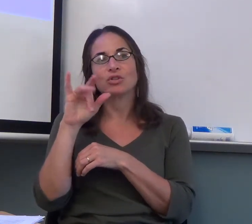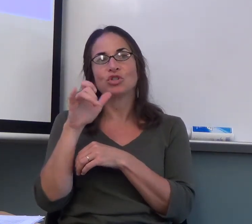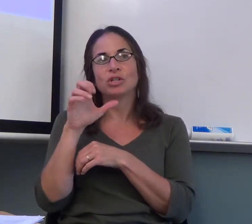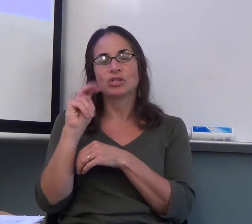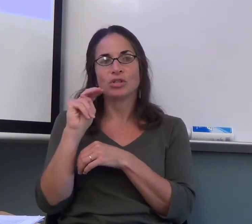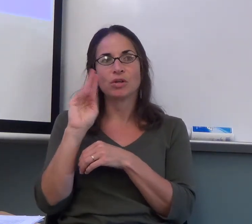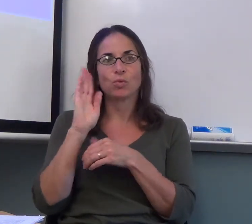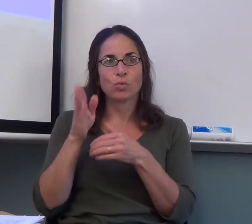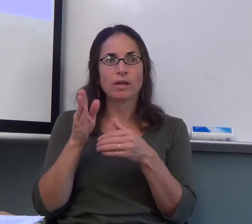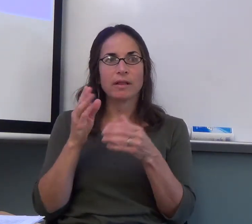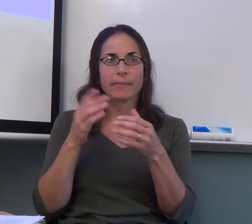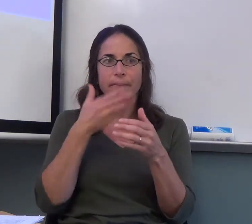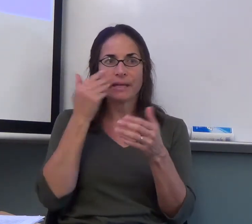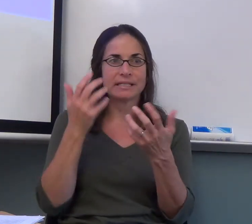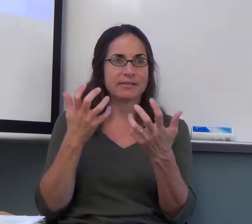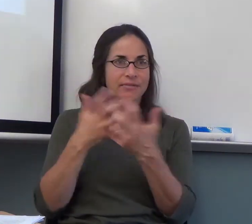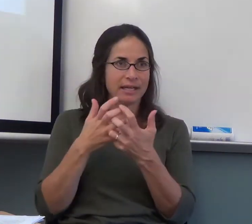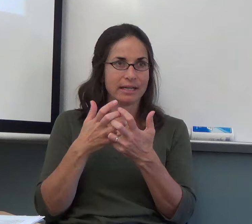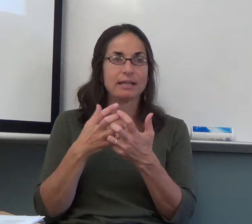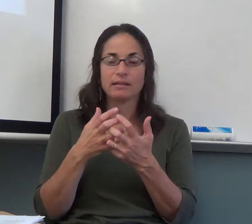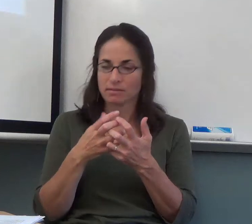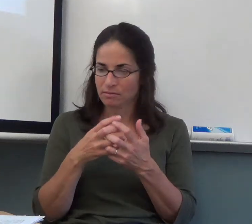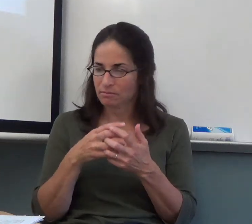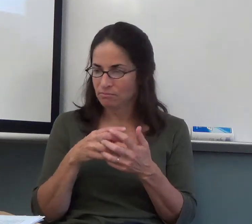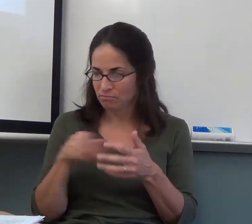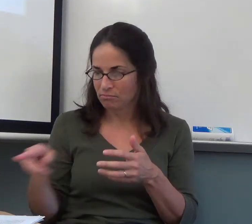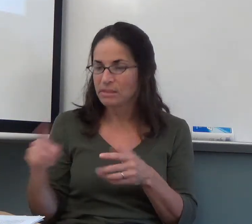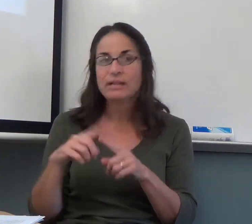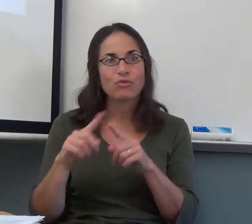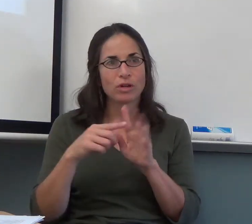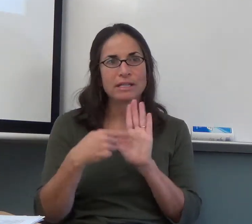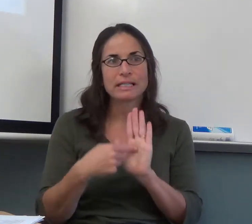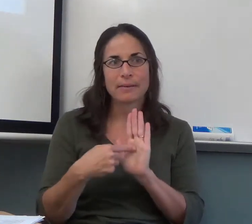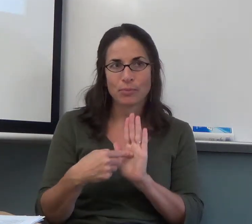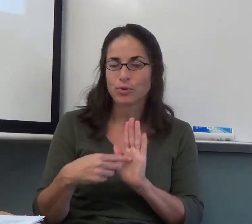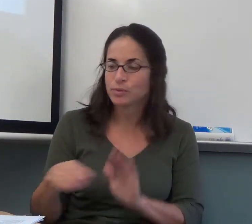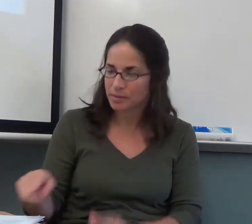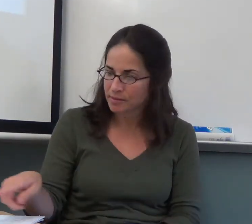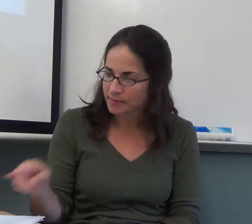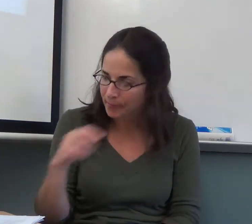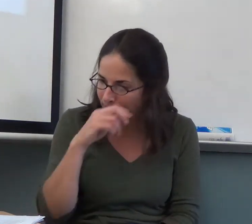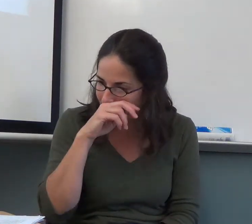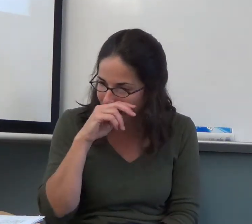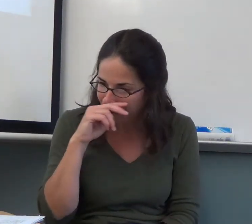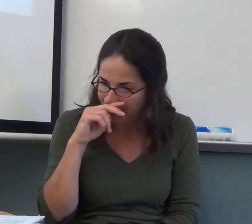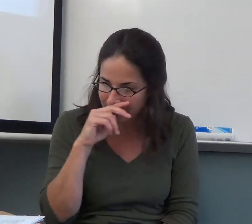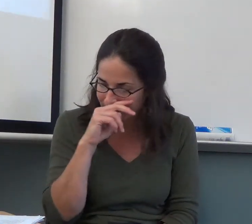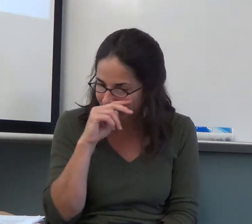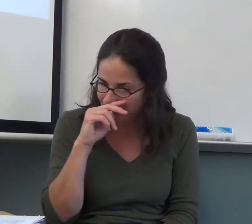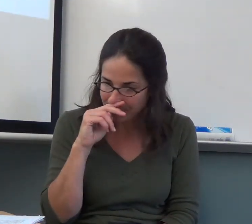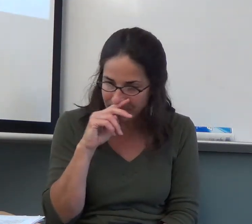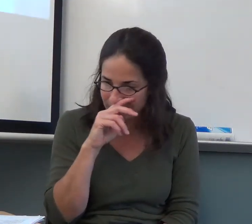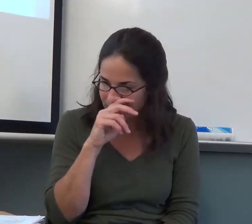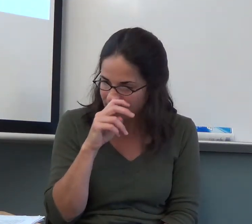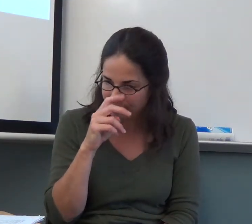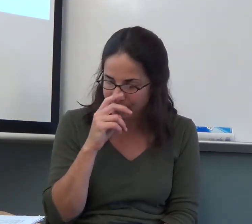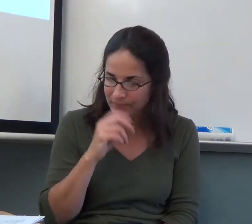two ideas. And there's a few of them to exemplify the point here. All right, so we're going to look at this. Bring it in right